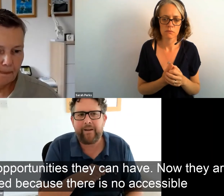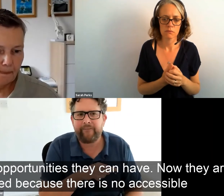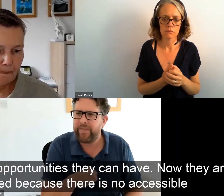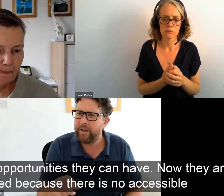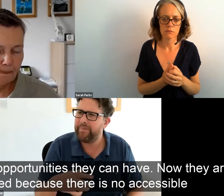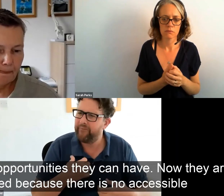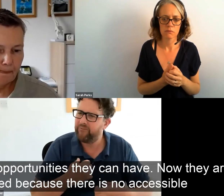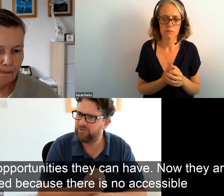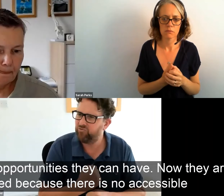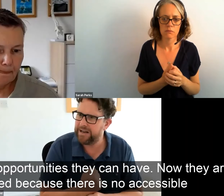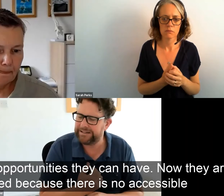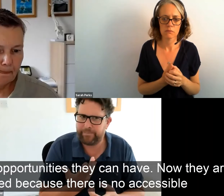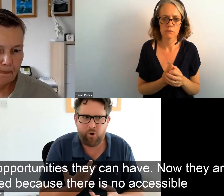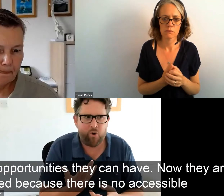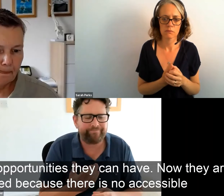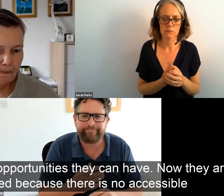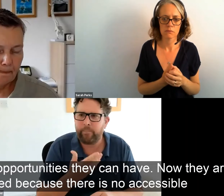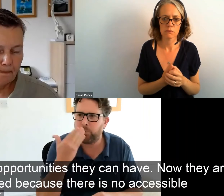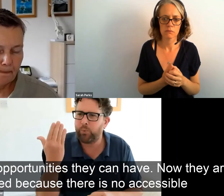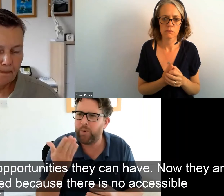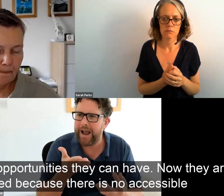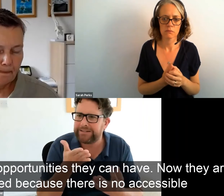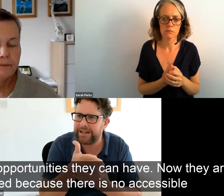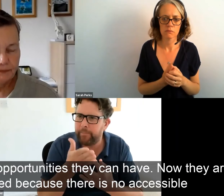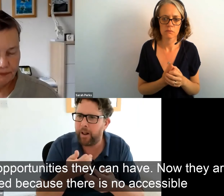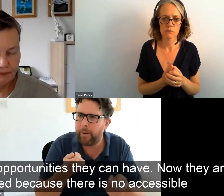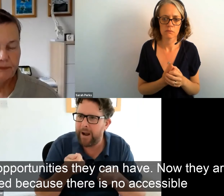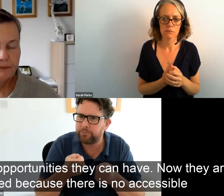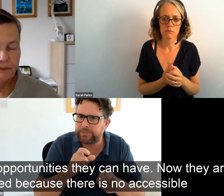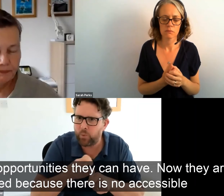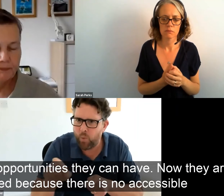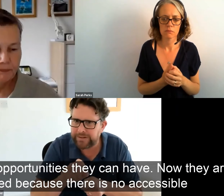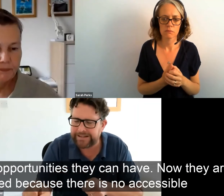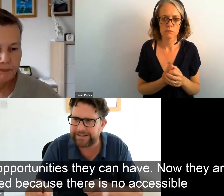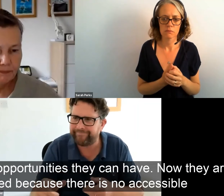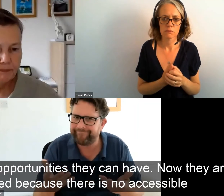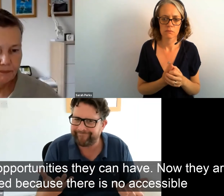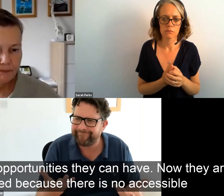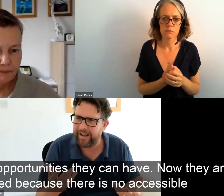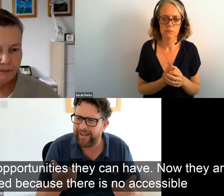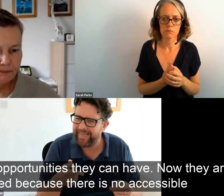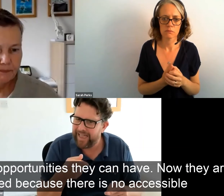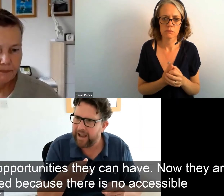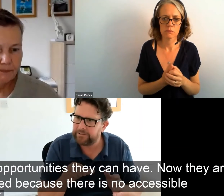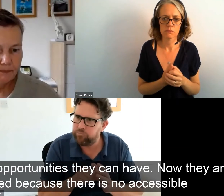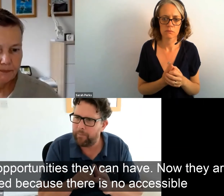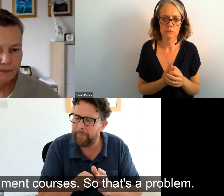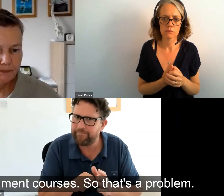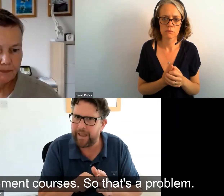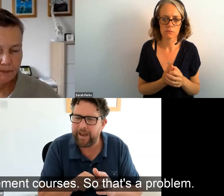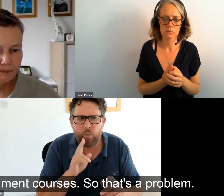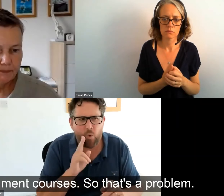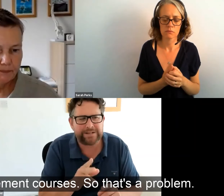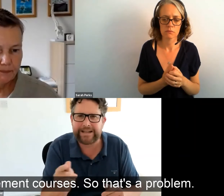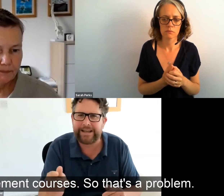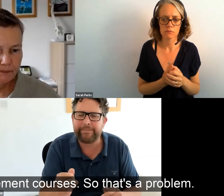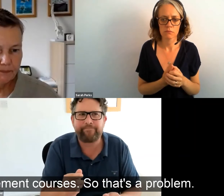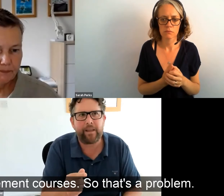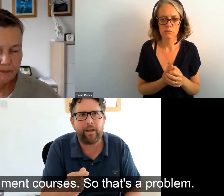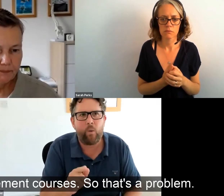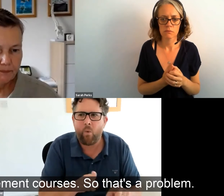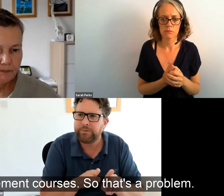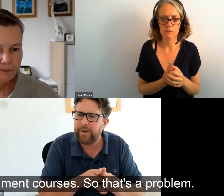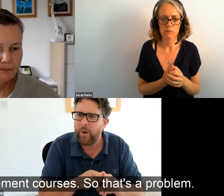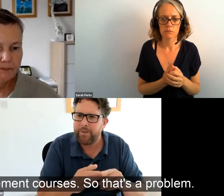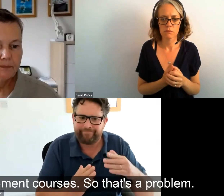opportunities can I have. Now, they are frustrated because there is no accessible management courses,